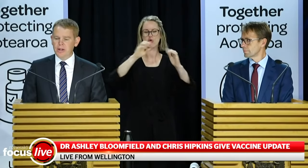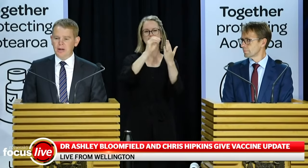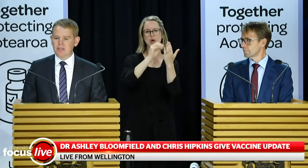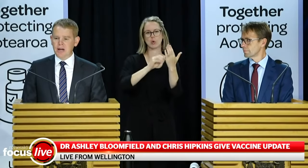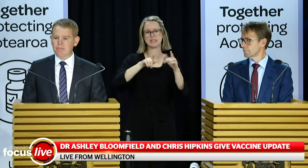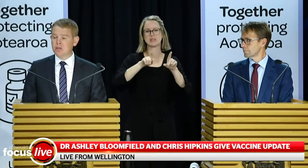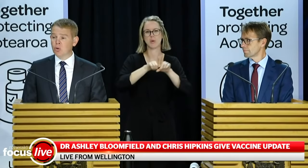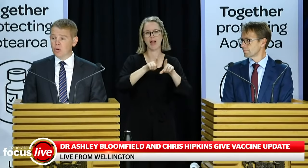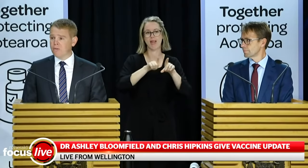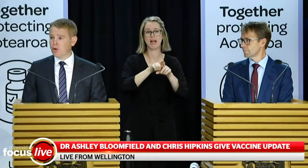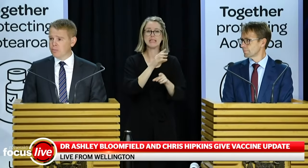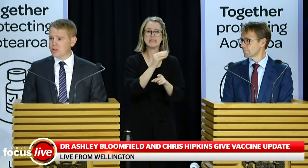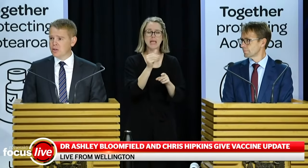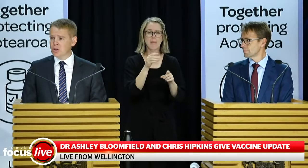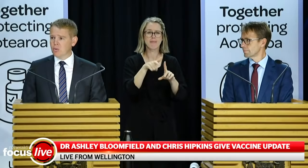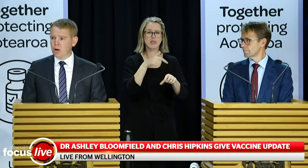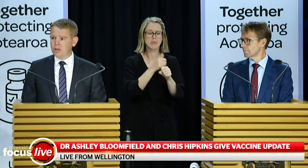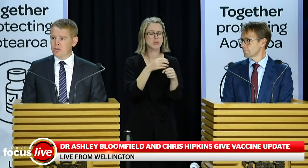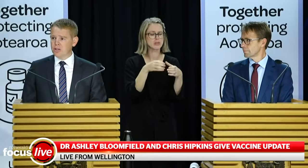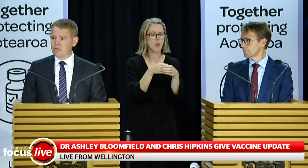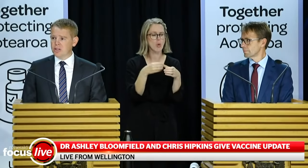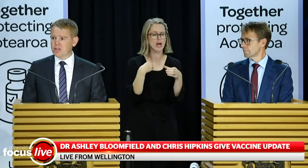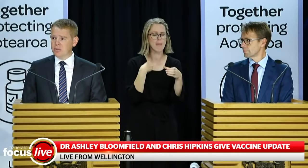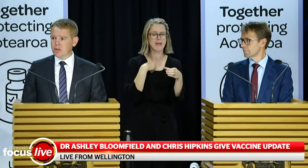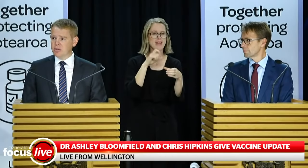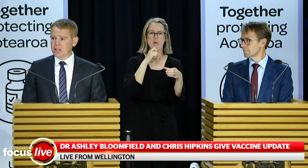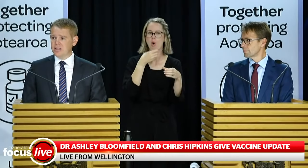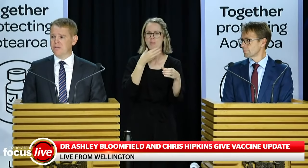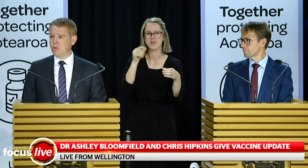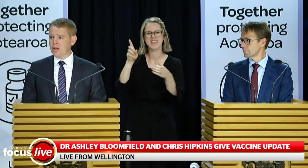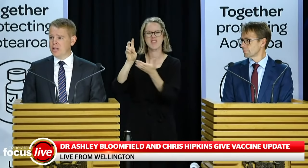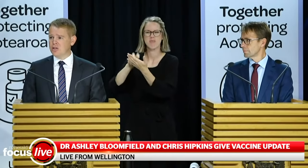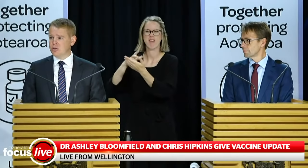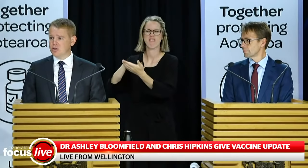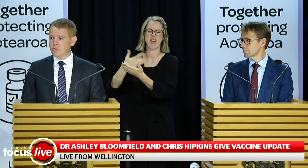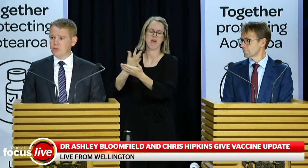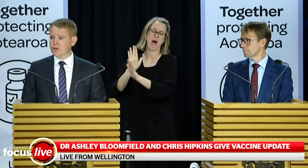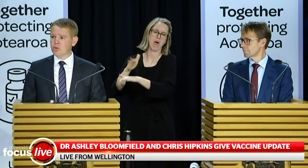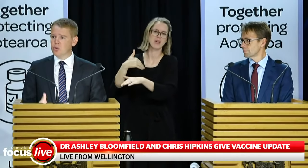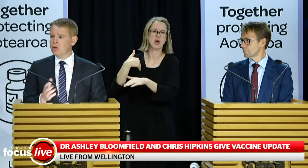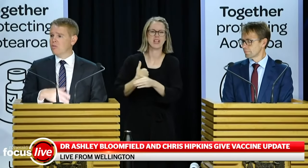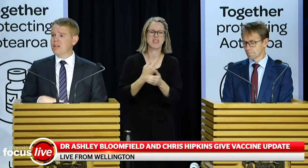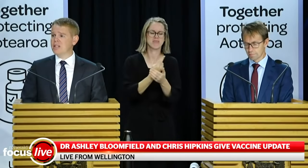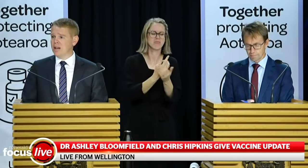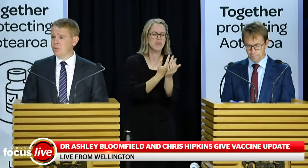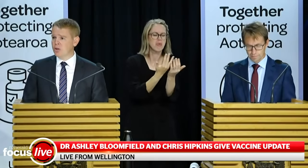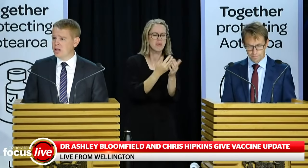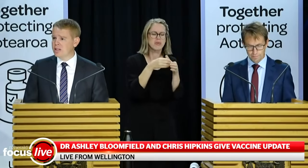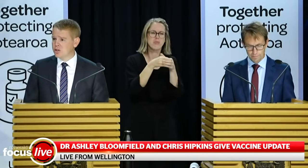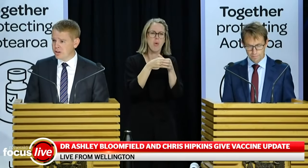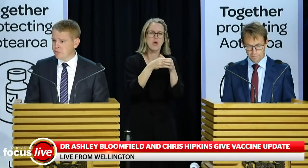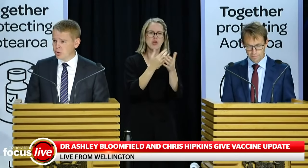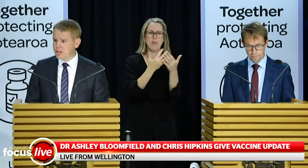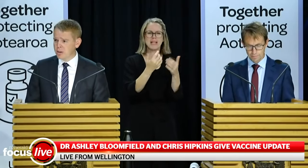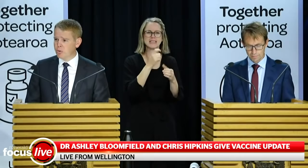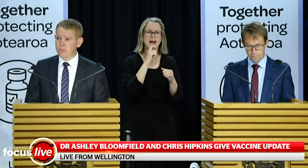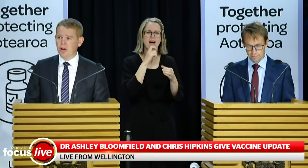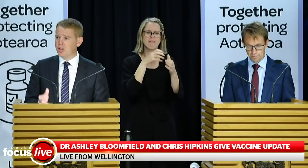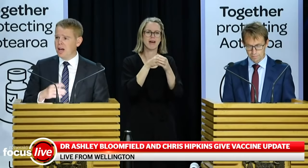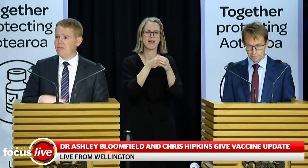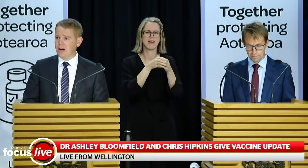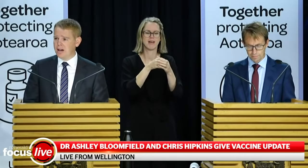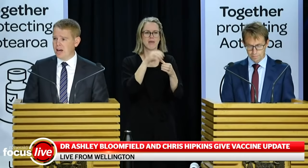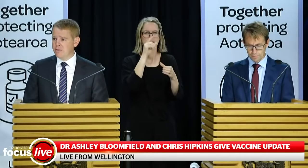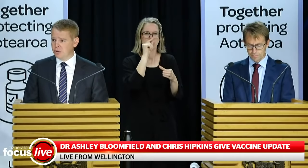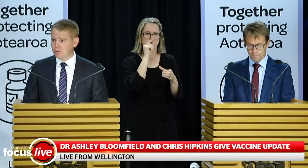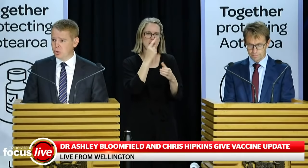well. Some small firms won't be using the register because they didn't feel they needed to. So if you're a small retailer working airside, for example, you